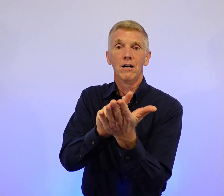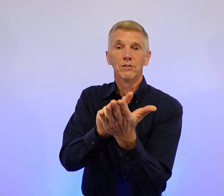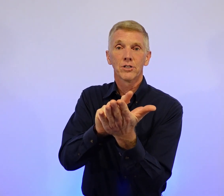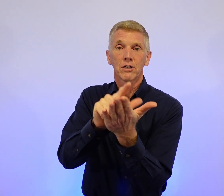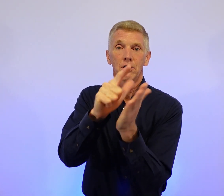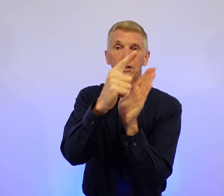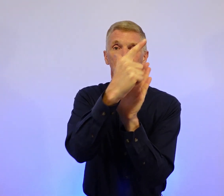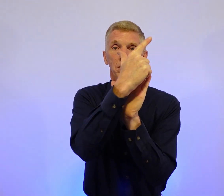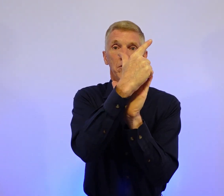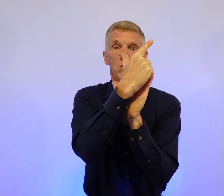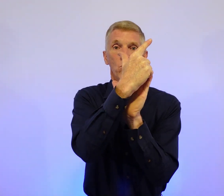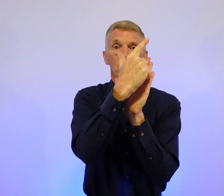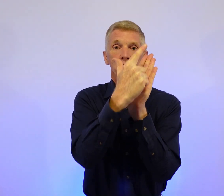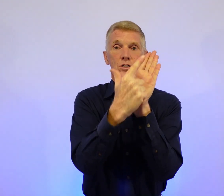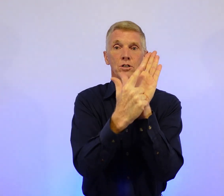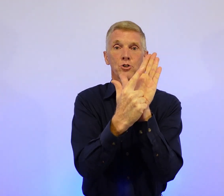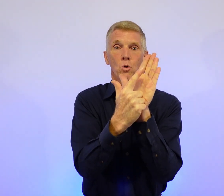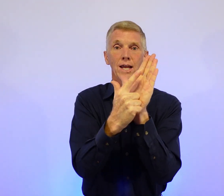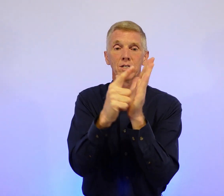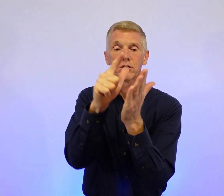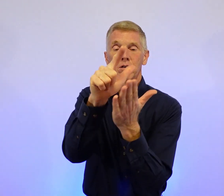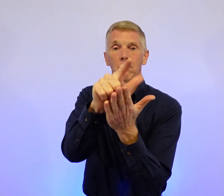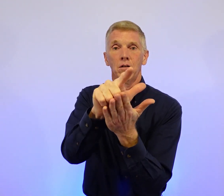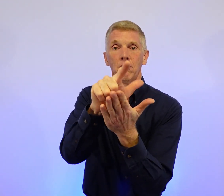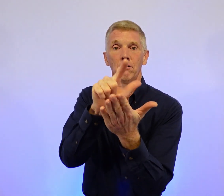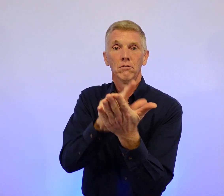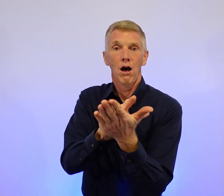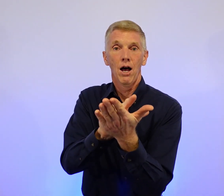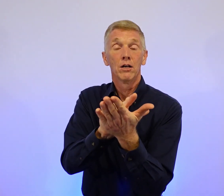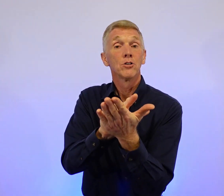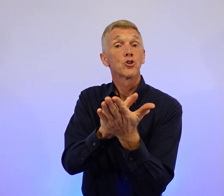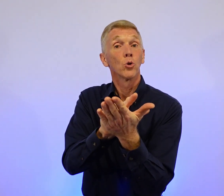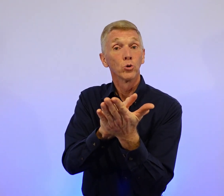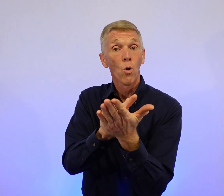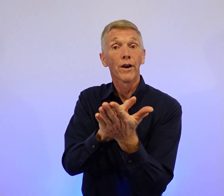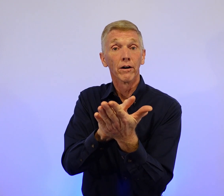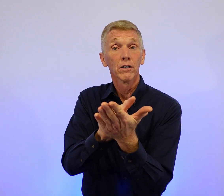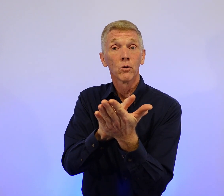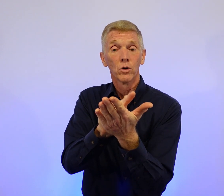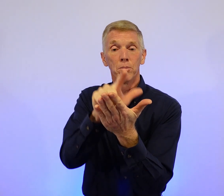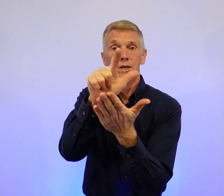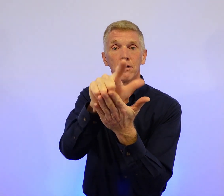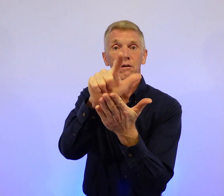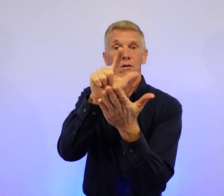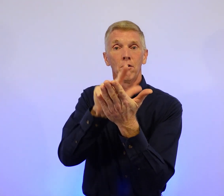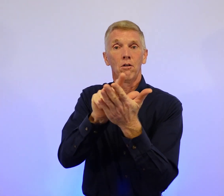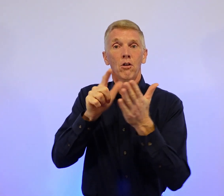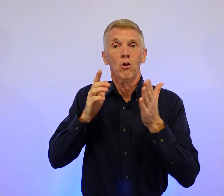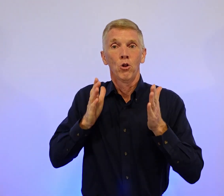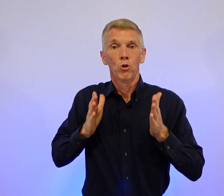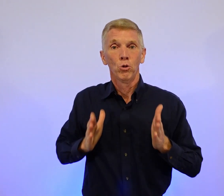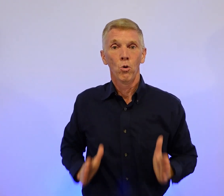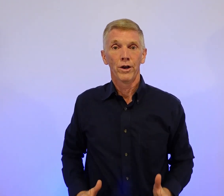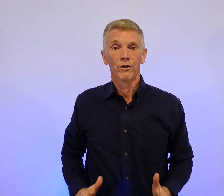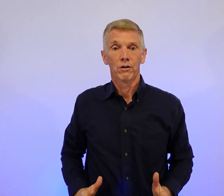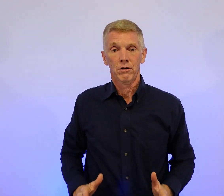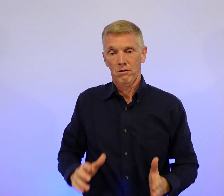L's. Once, twice. Law. So lawyer would be lawyer.